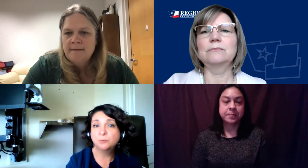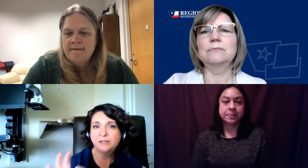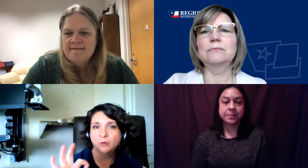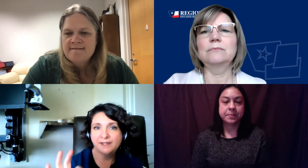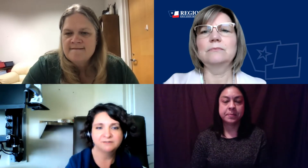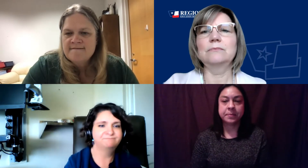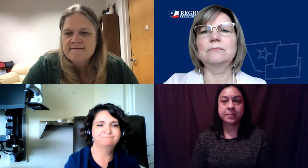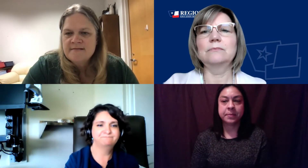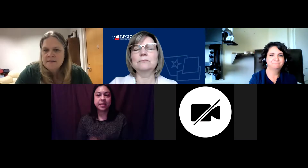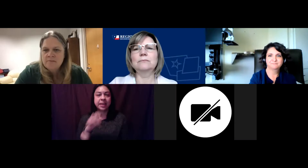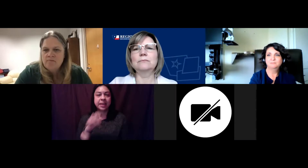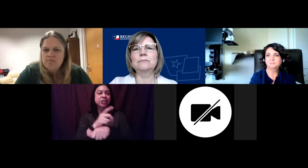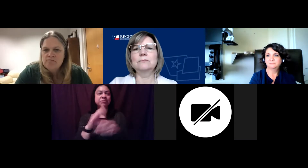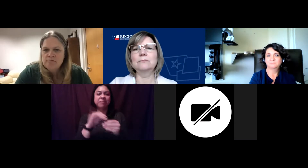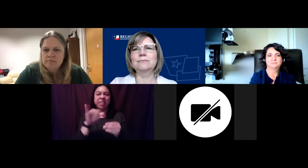This will be great.